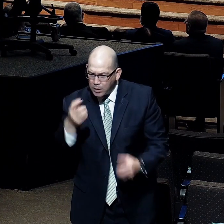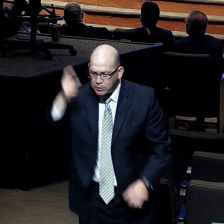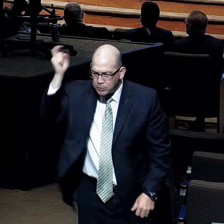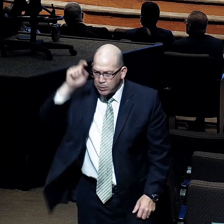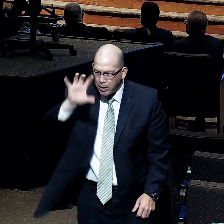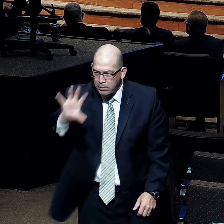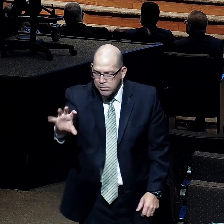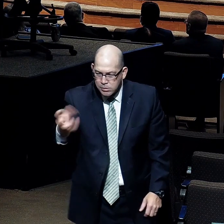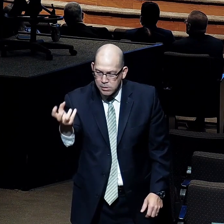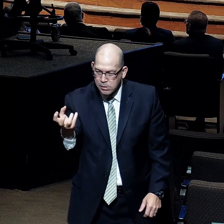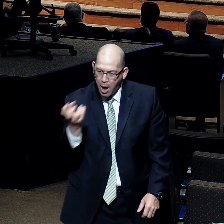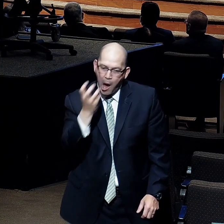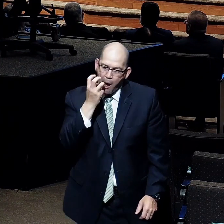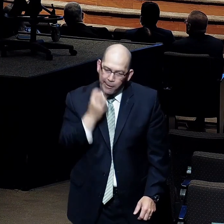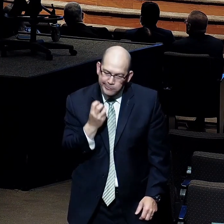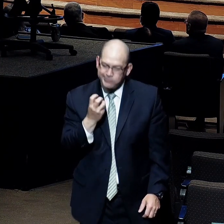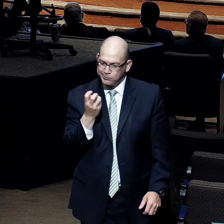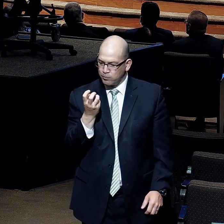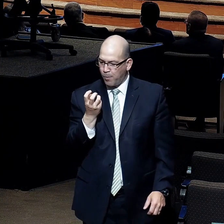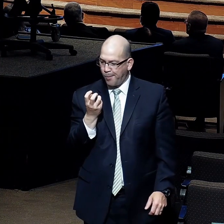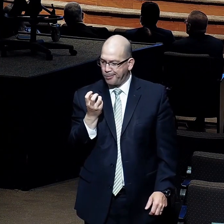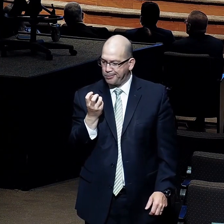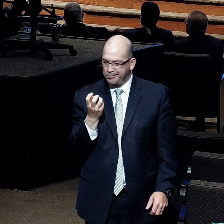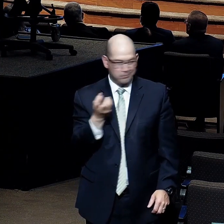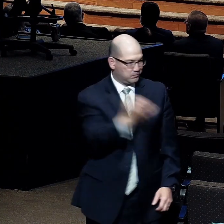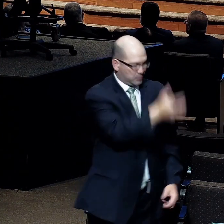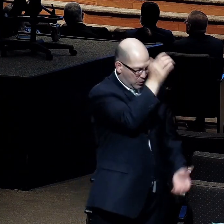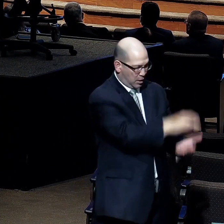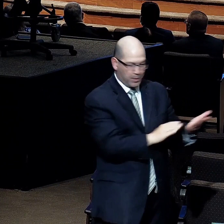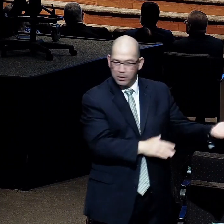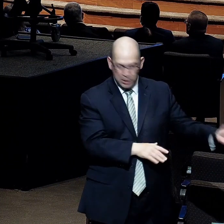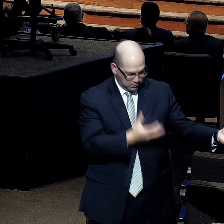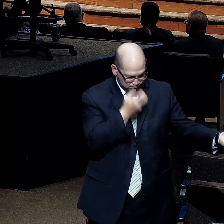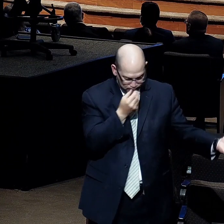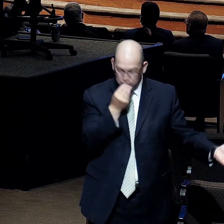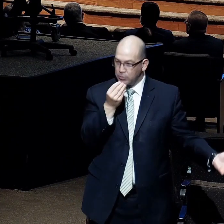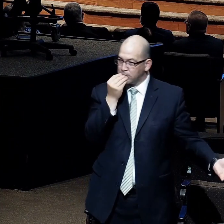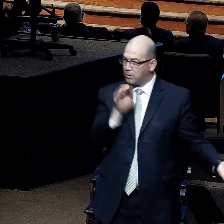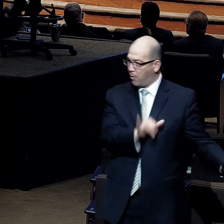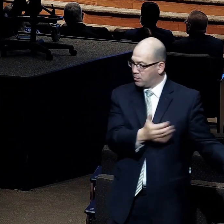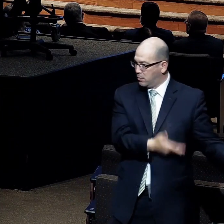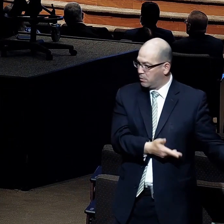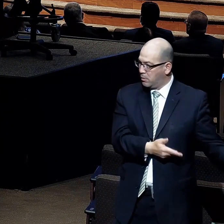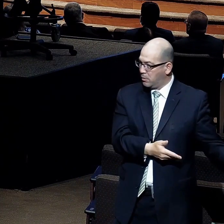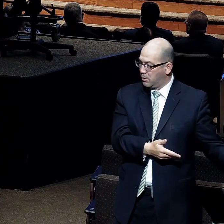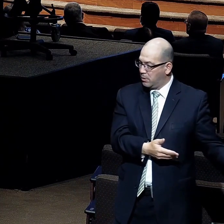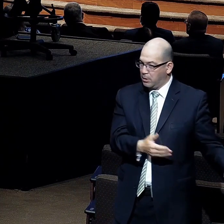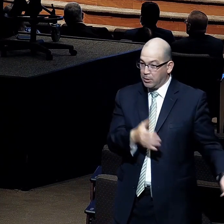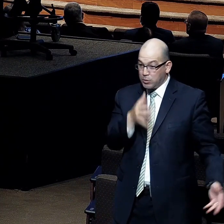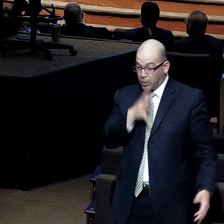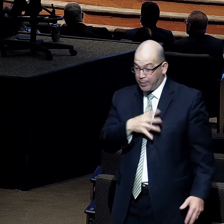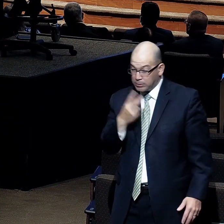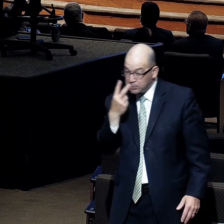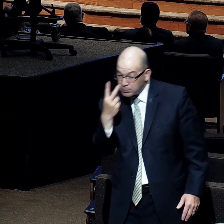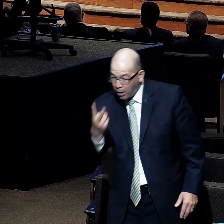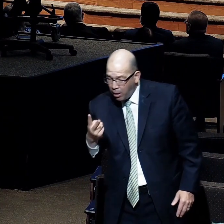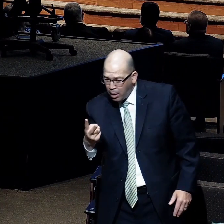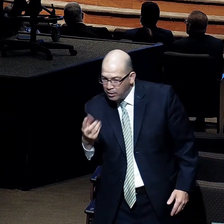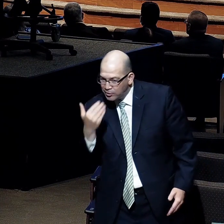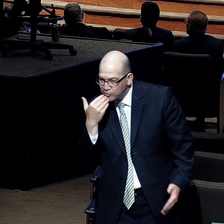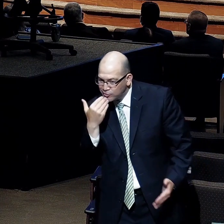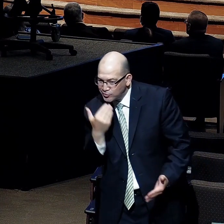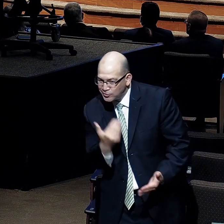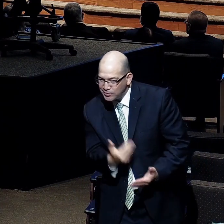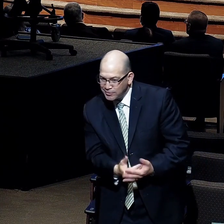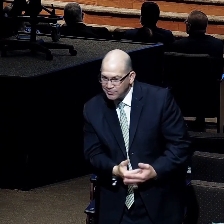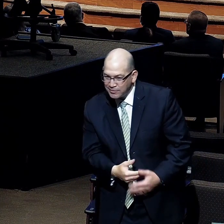thereof and did eat, and also gave unto her husband, and he did eat." She saw that it was good. She saw that